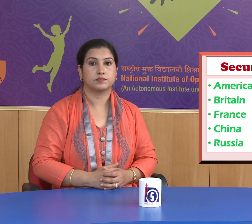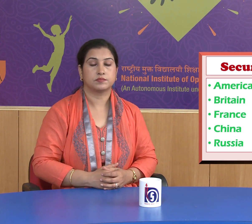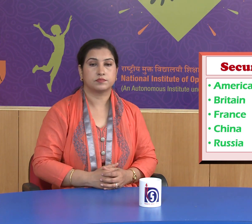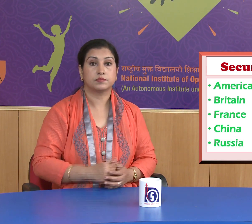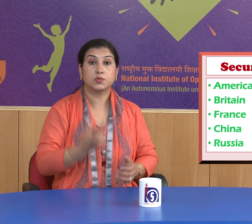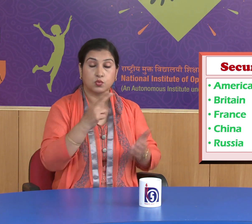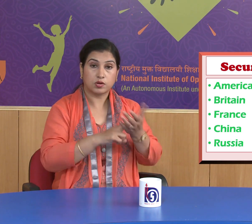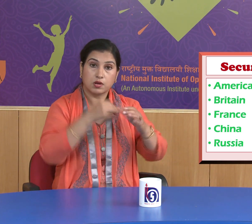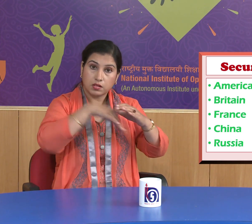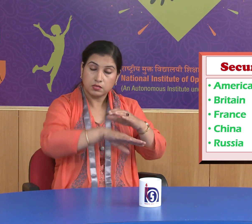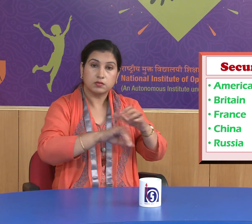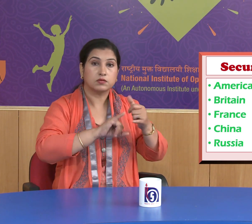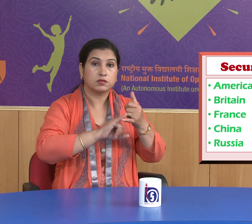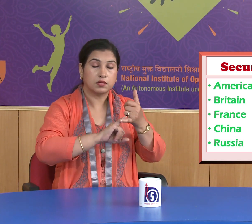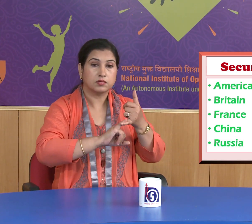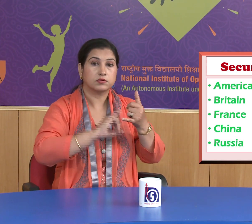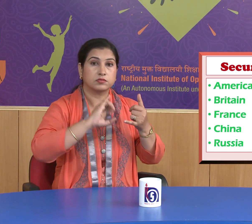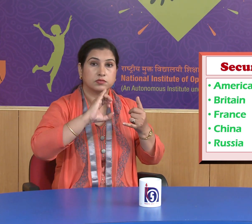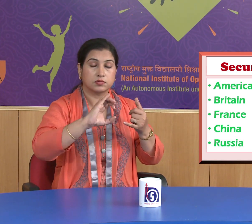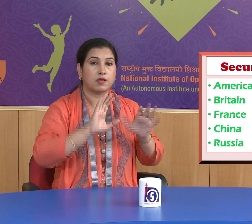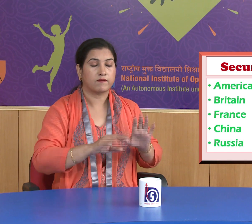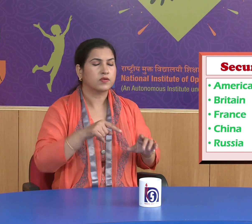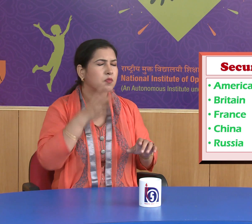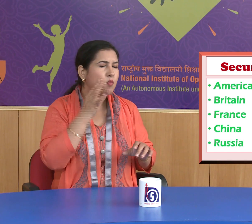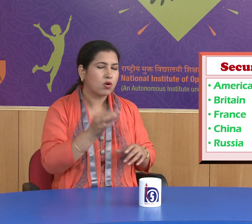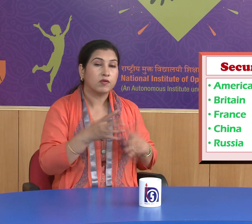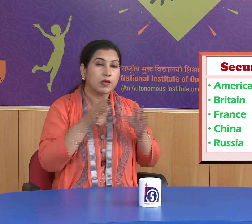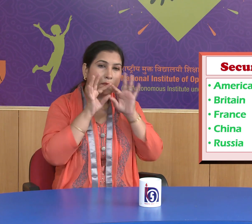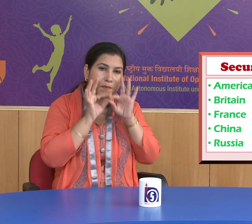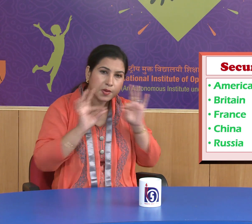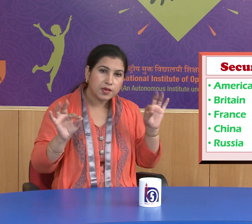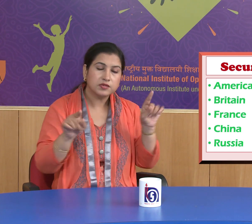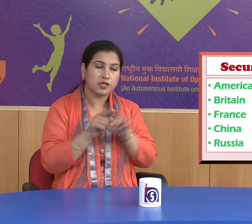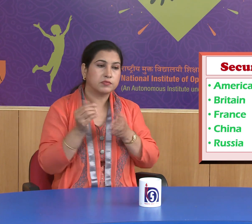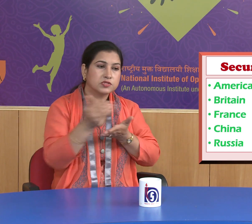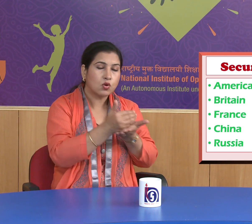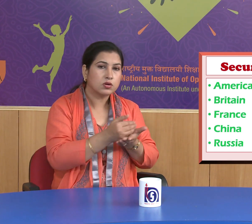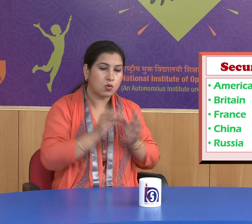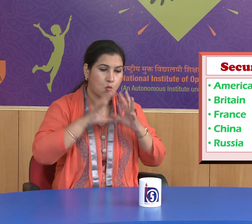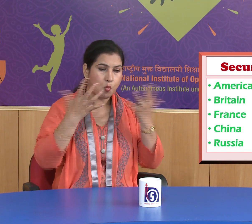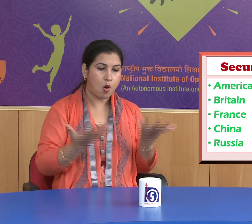It plays important role in maintaining peace and security in the world.